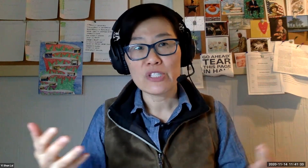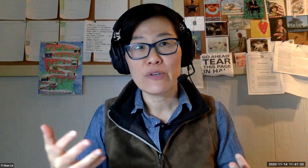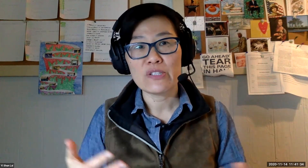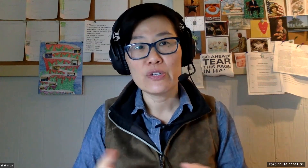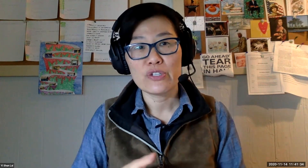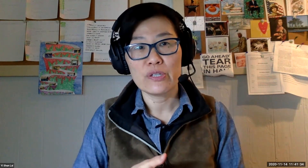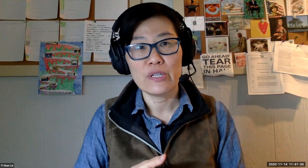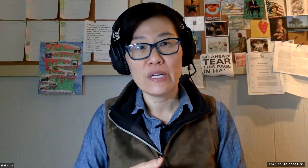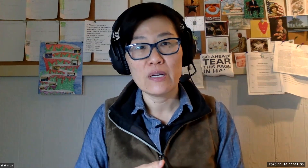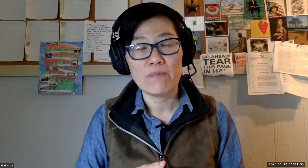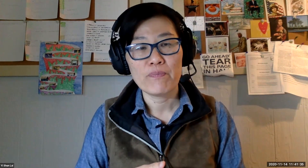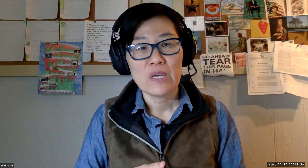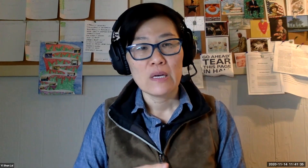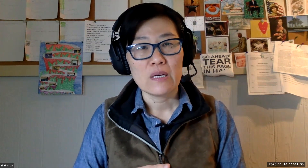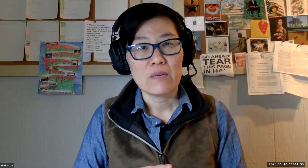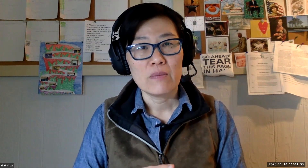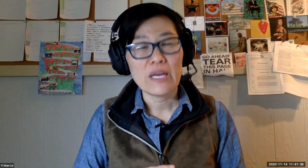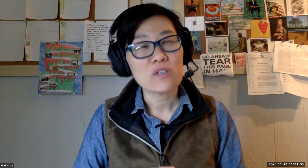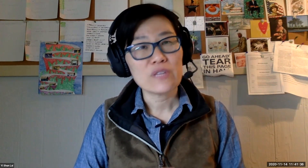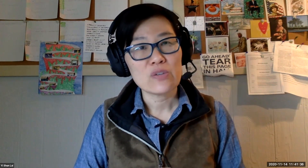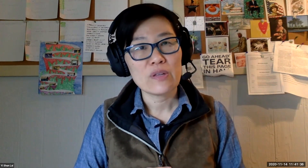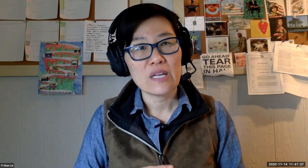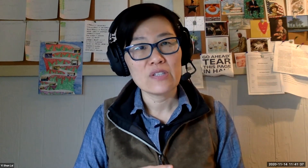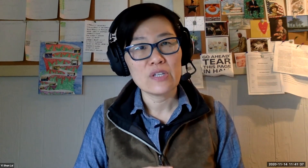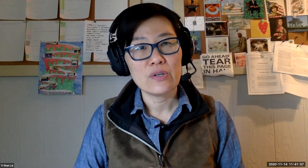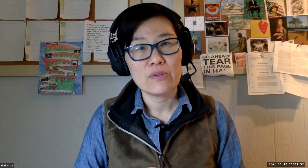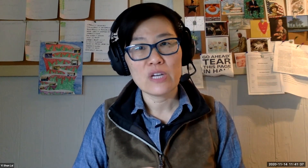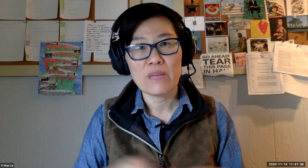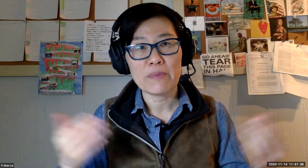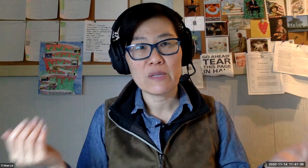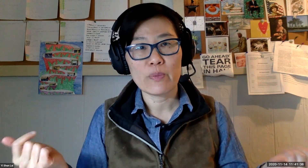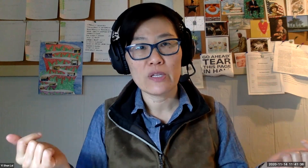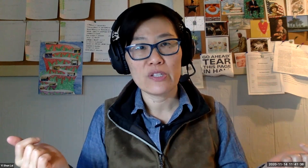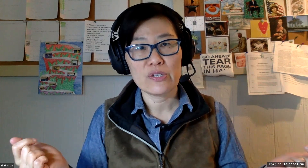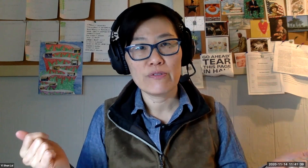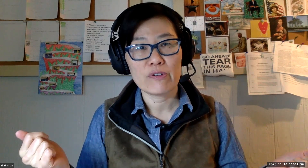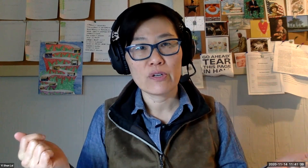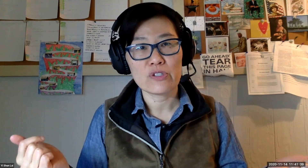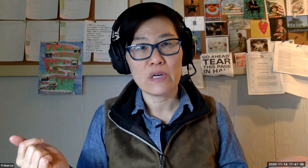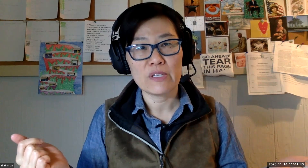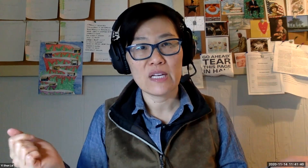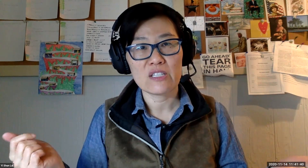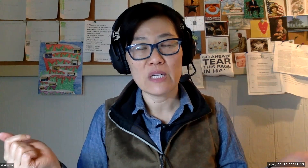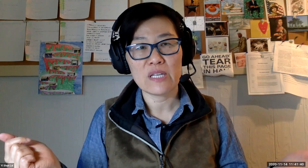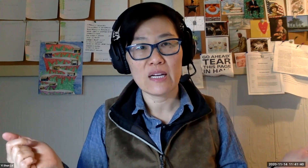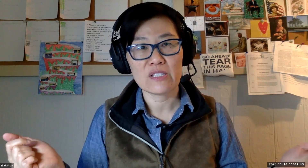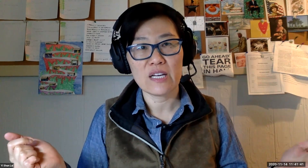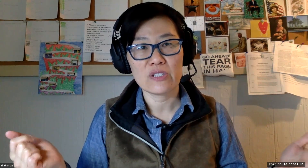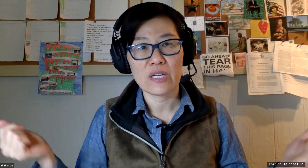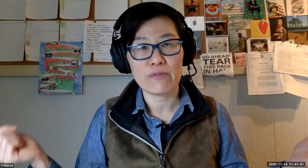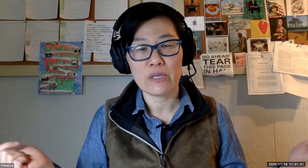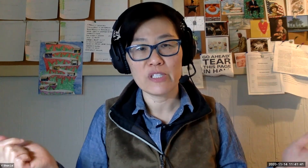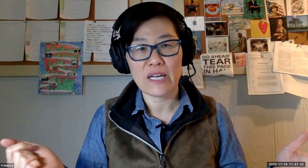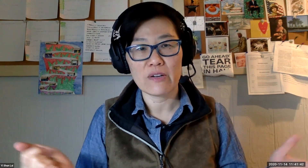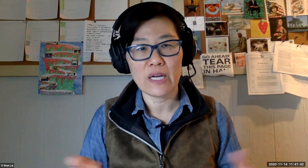there are also institutional accounts for that sort of thing. So John, that might be something we look into for Culturama / Mount Sac